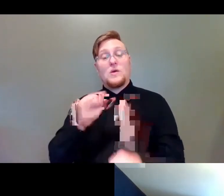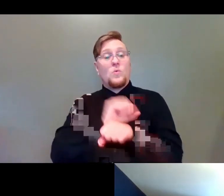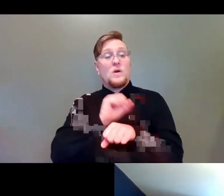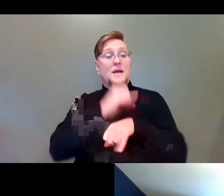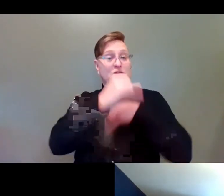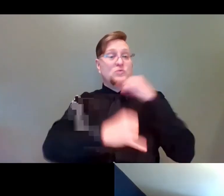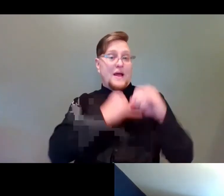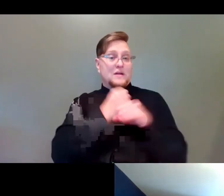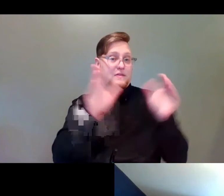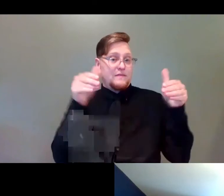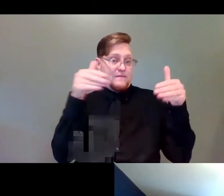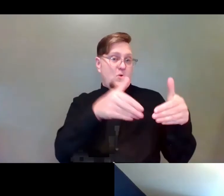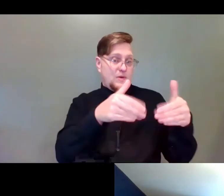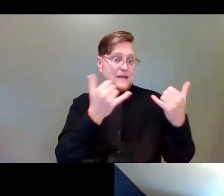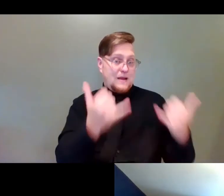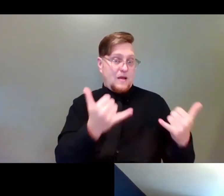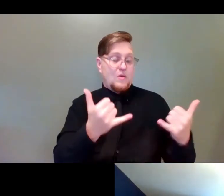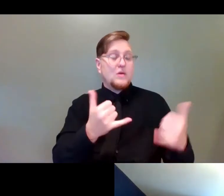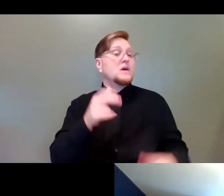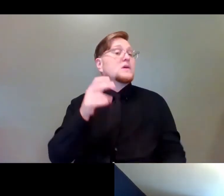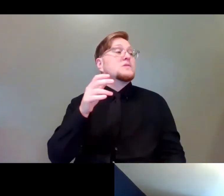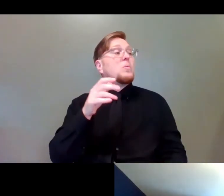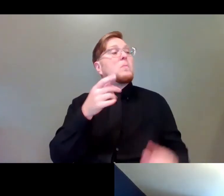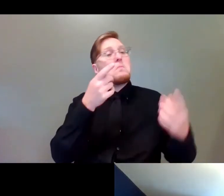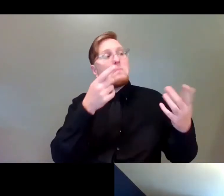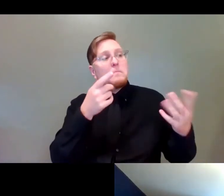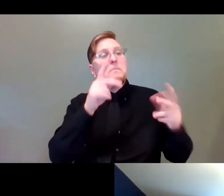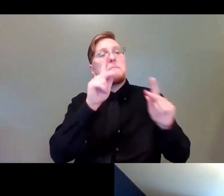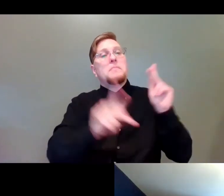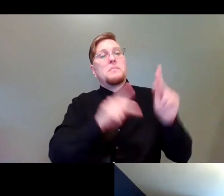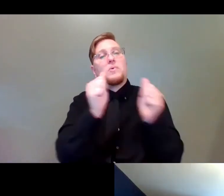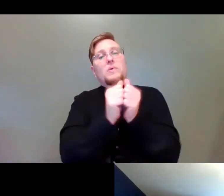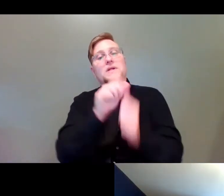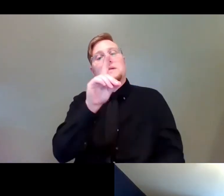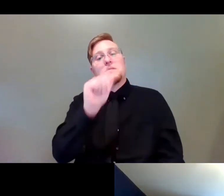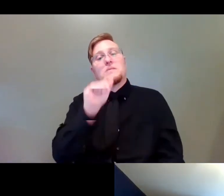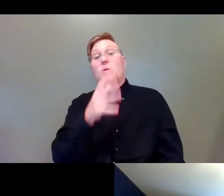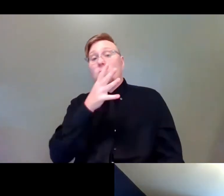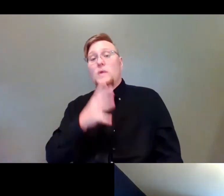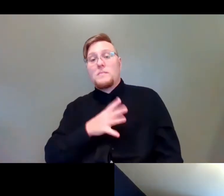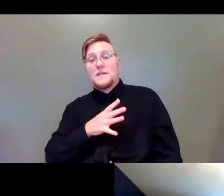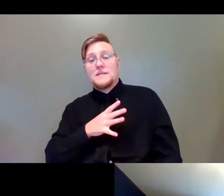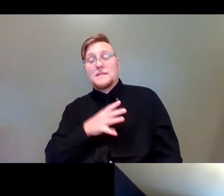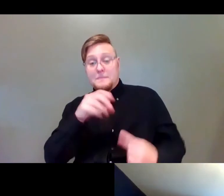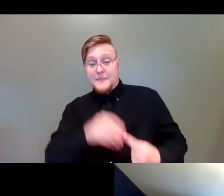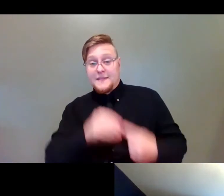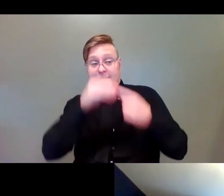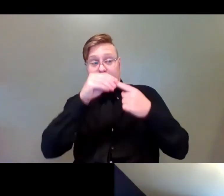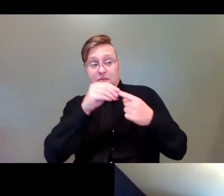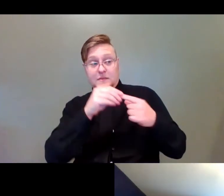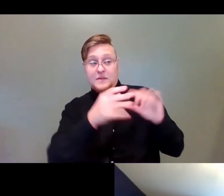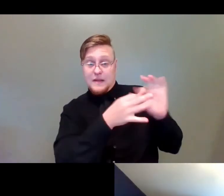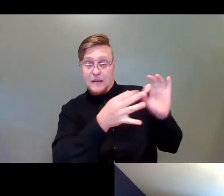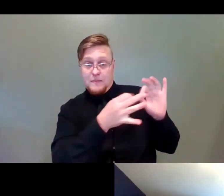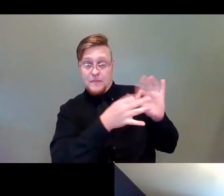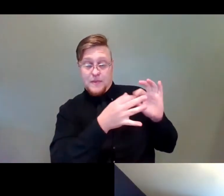internationally. So we're hearing more from people with disabilities, especially disabled women. And what we're hearing is